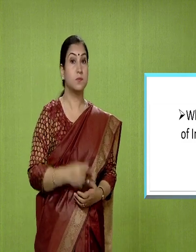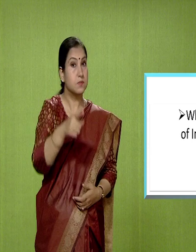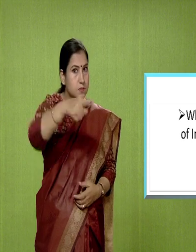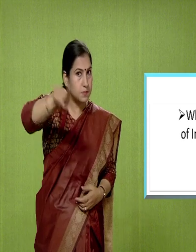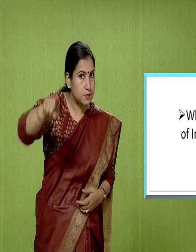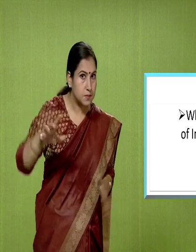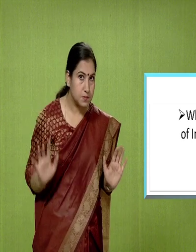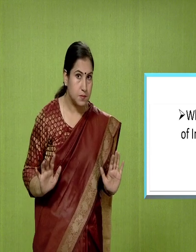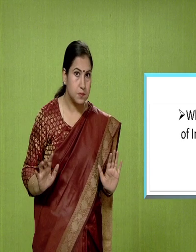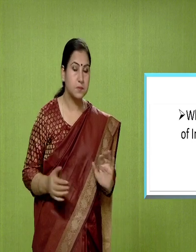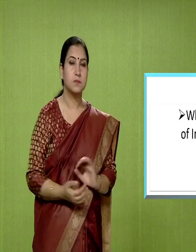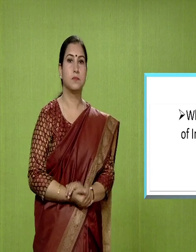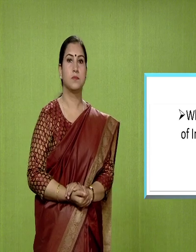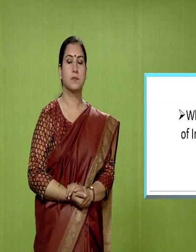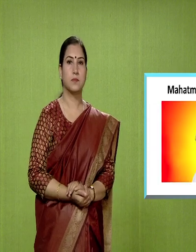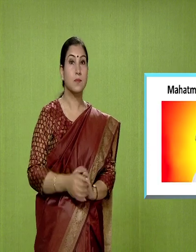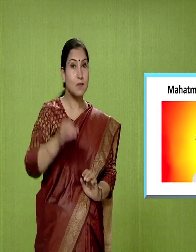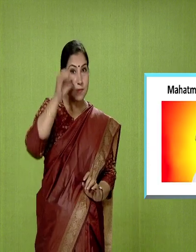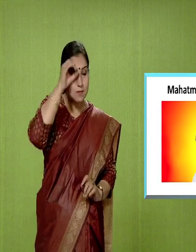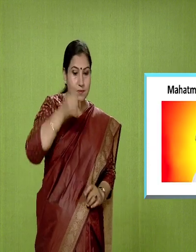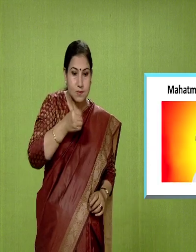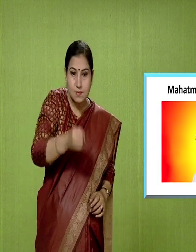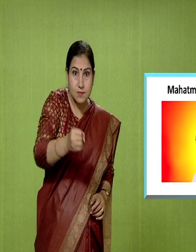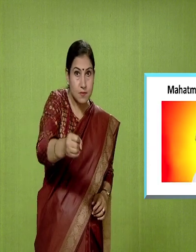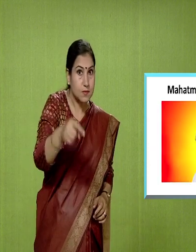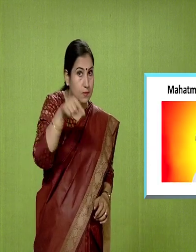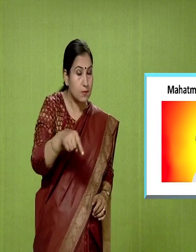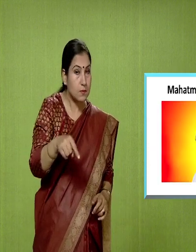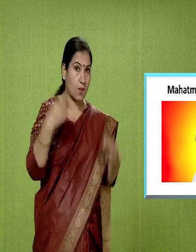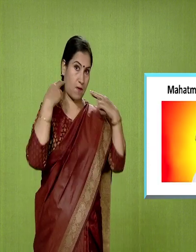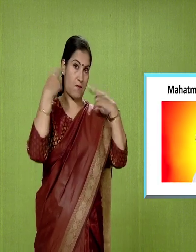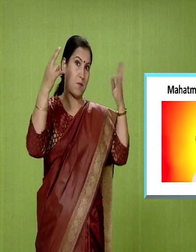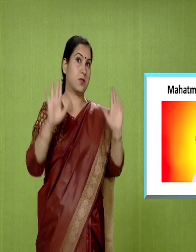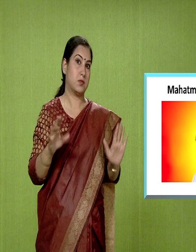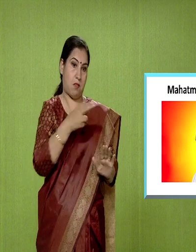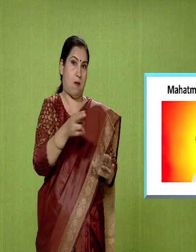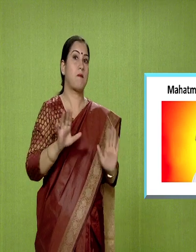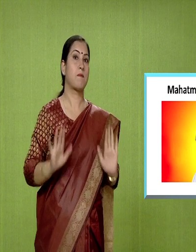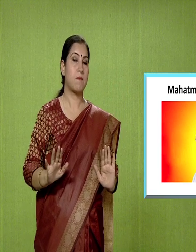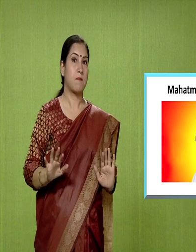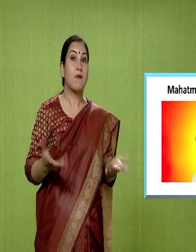Yes, you are right. Mahatma Gandhi is known as father of our country.